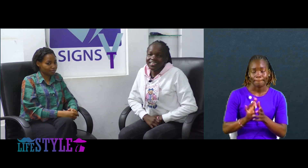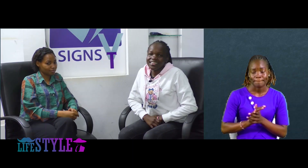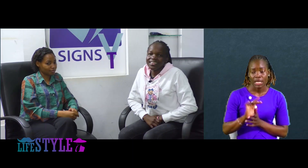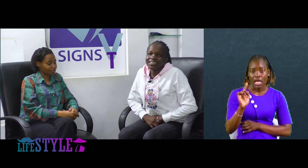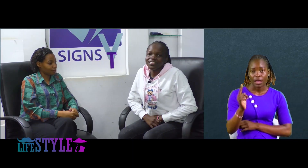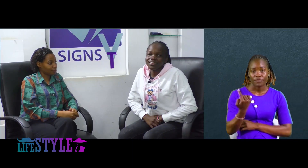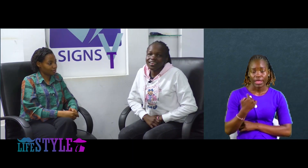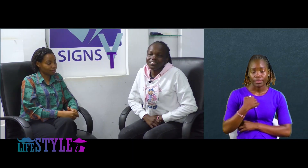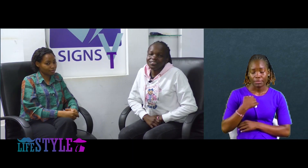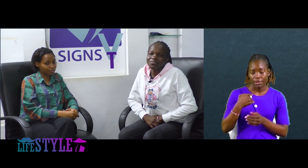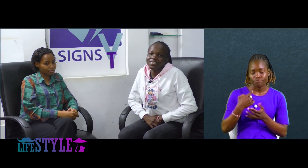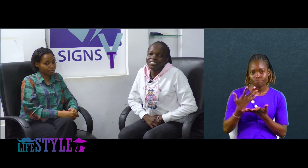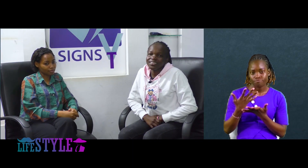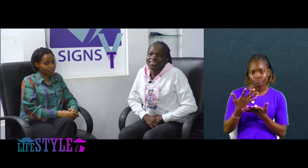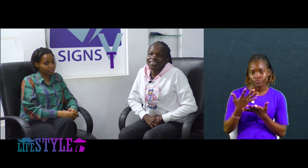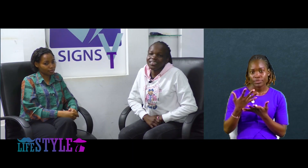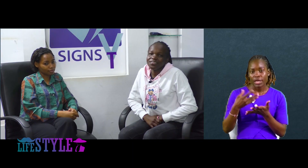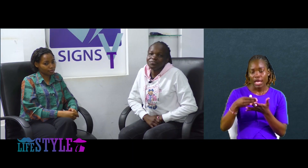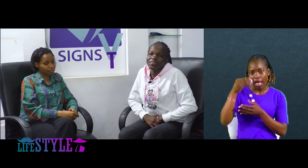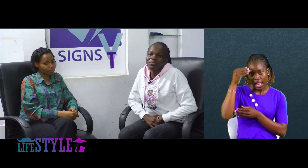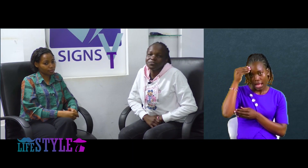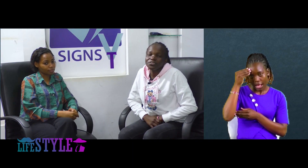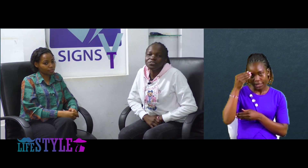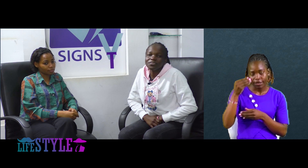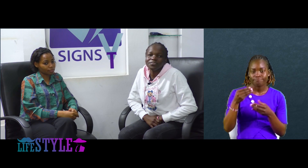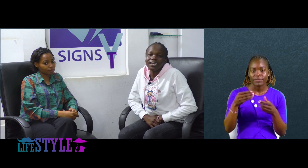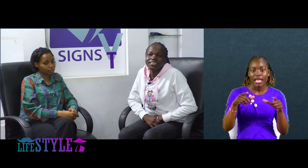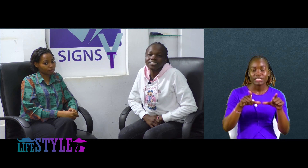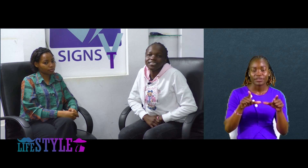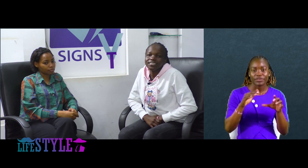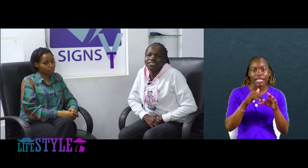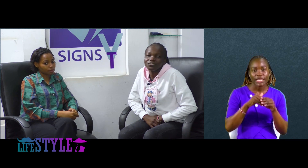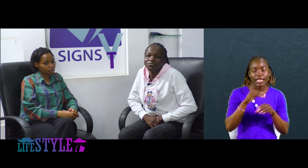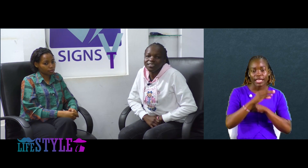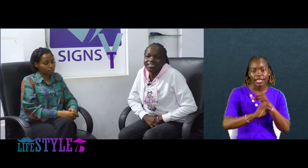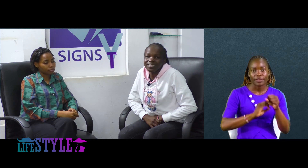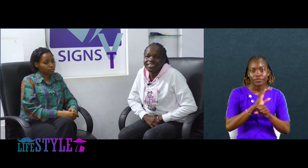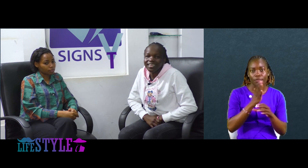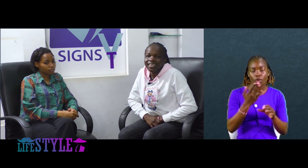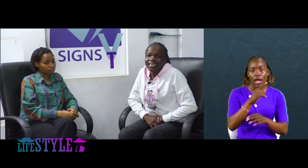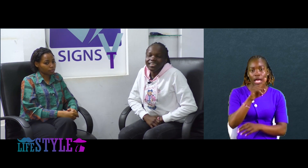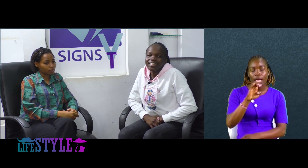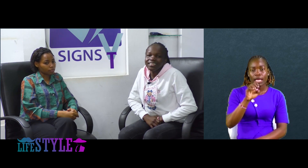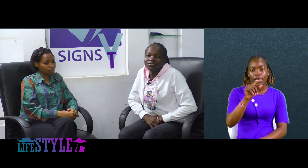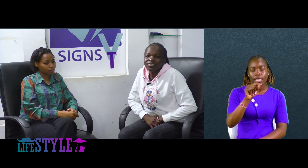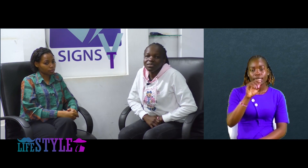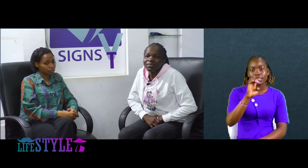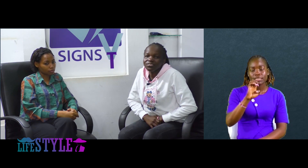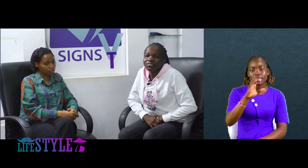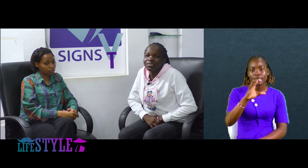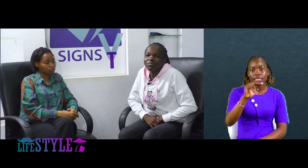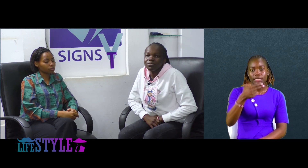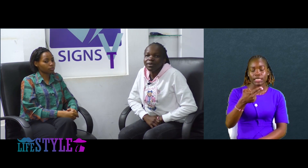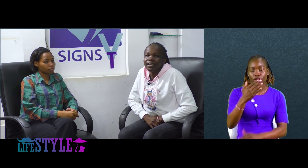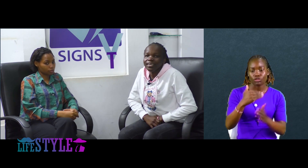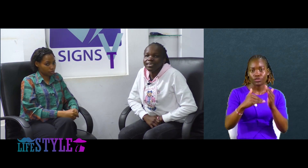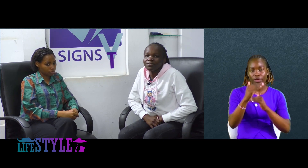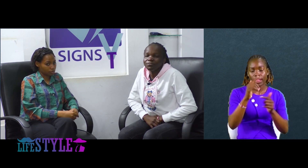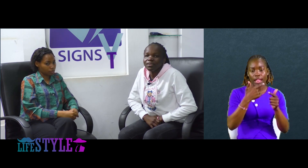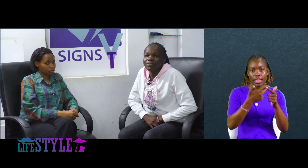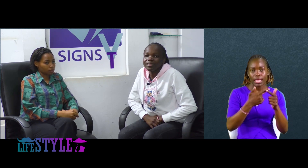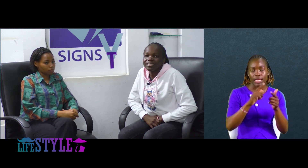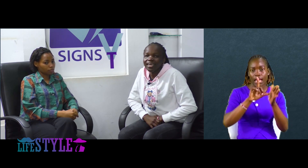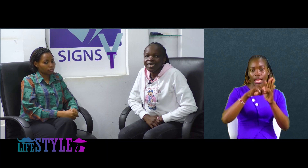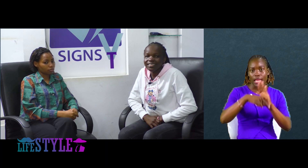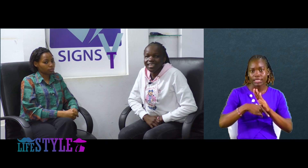I studied a certificate in film and videography at Zitech University. Later on I pursued diploma